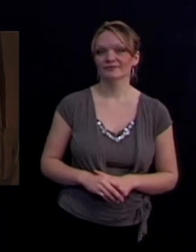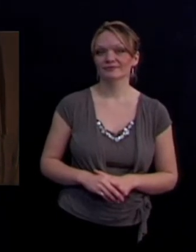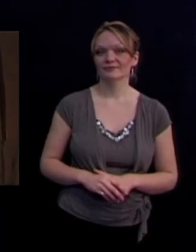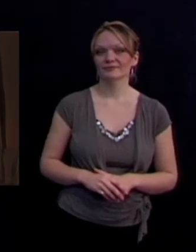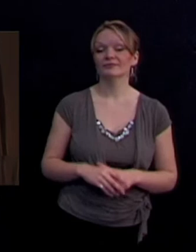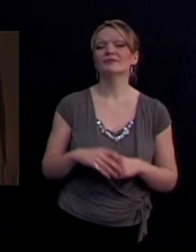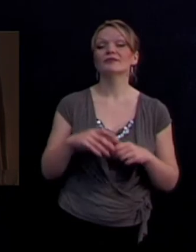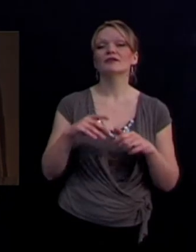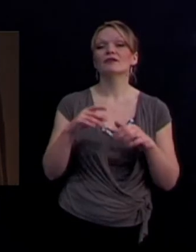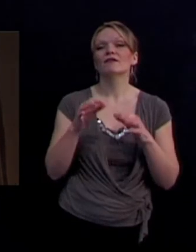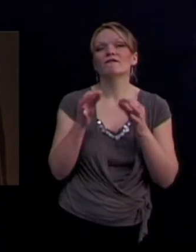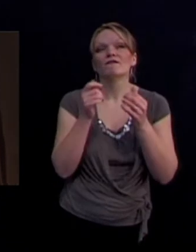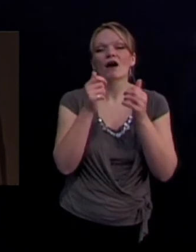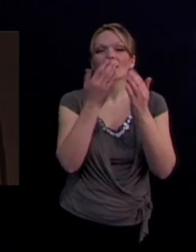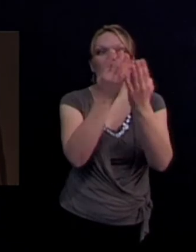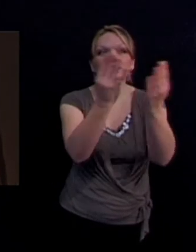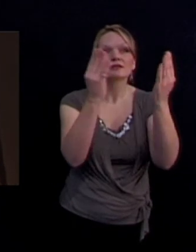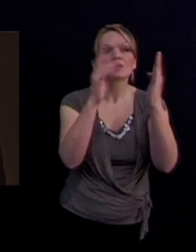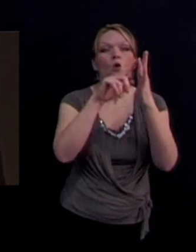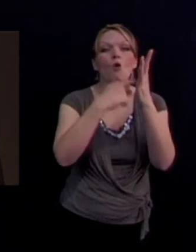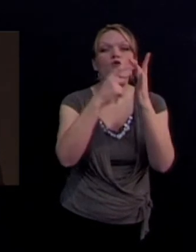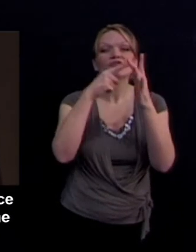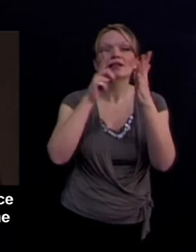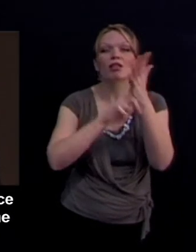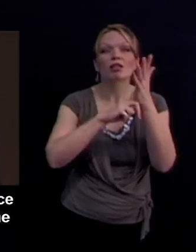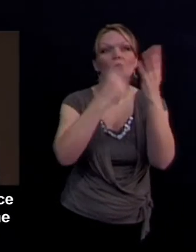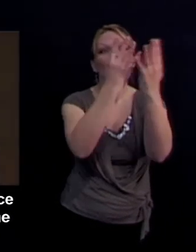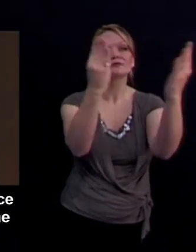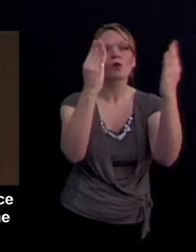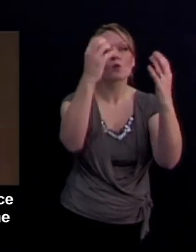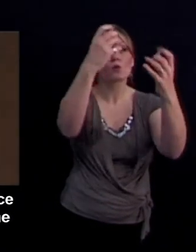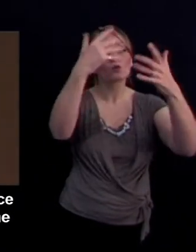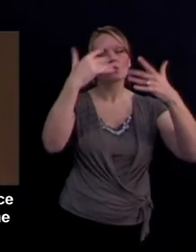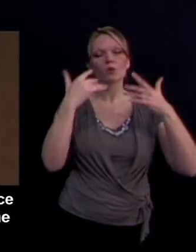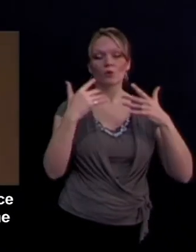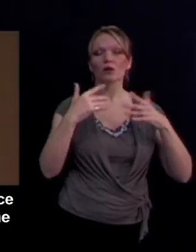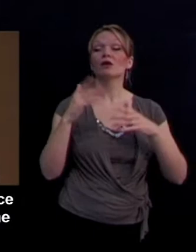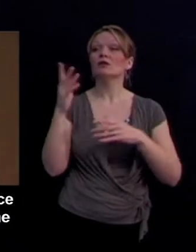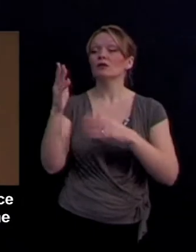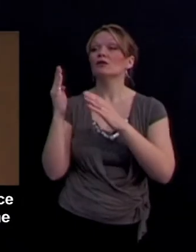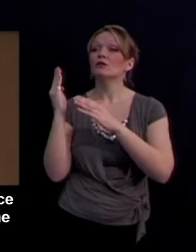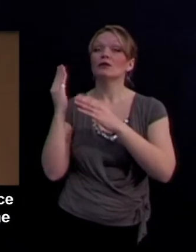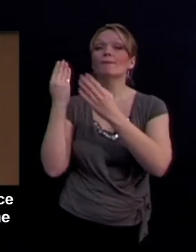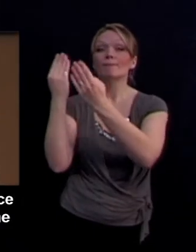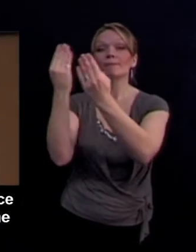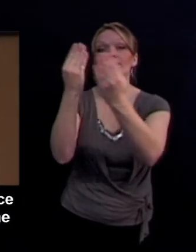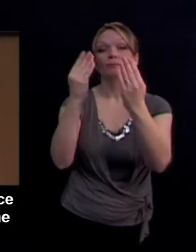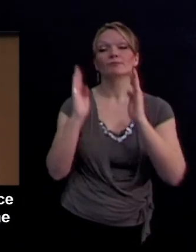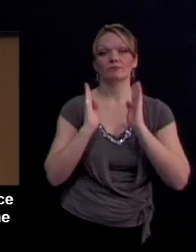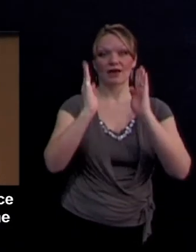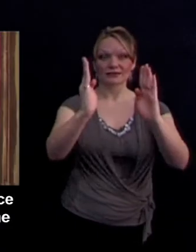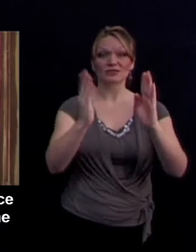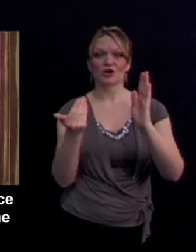The fine oriel window let in light over the feasting table, and the screens, passage and service rooms would have been added at the same time.